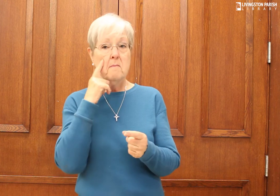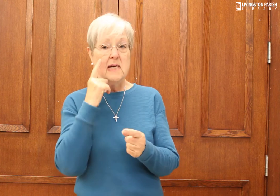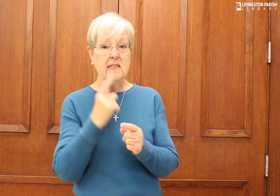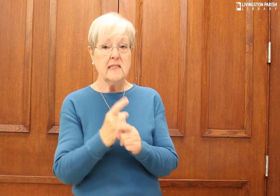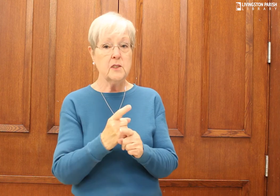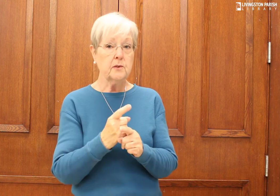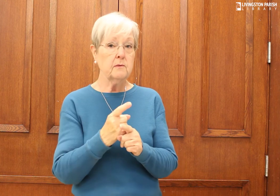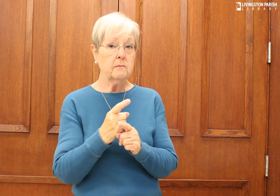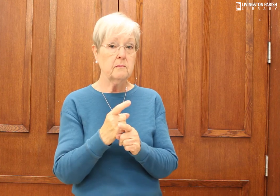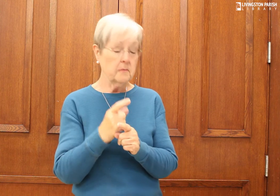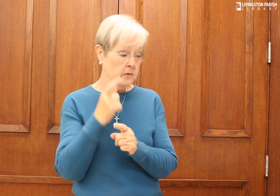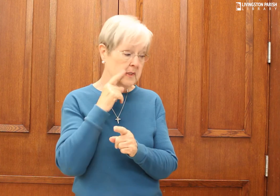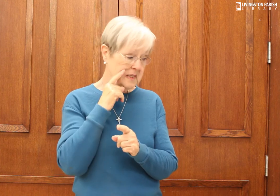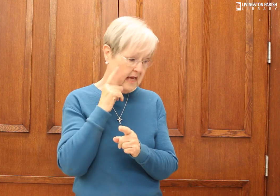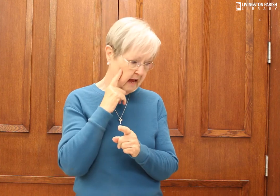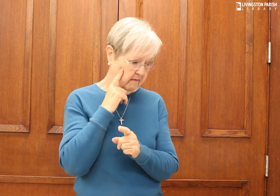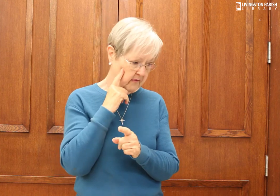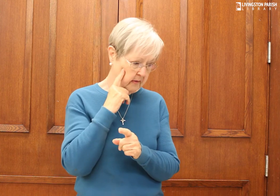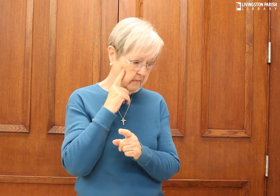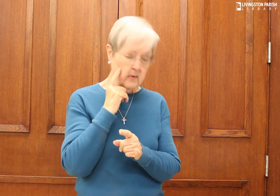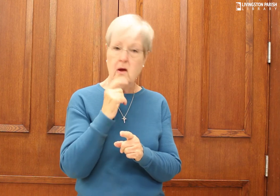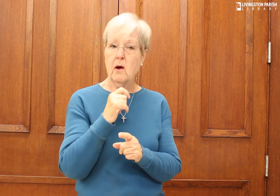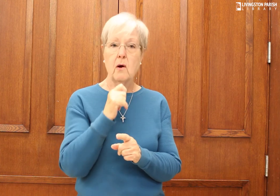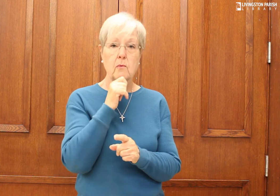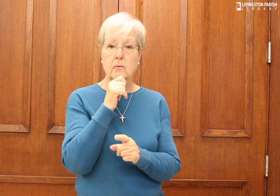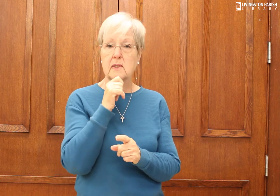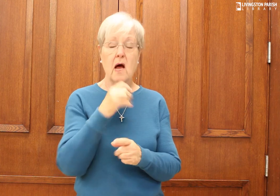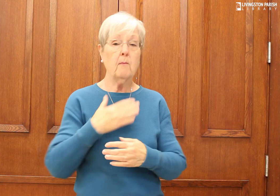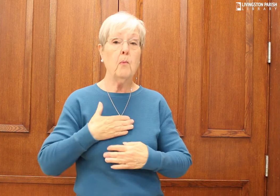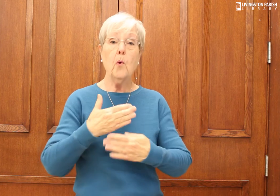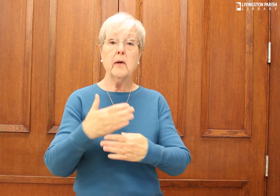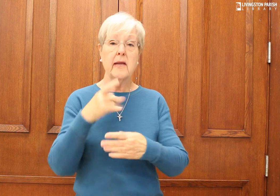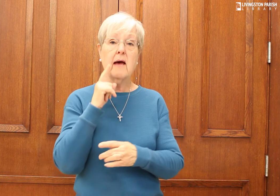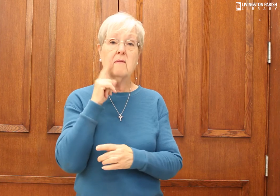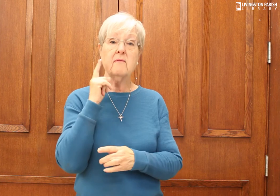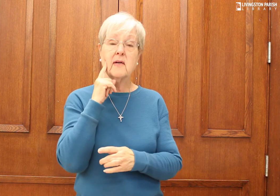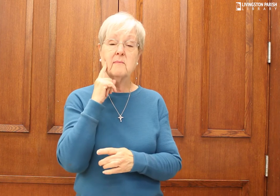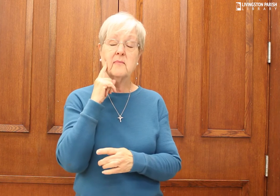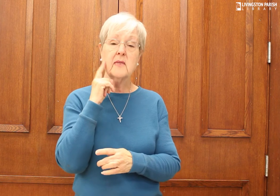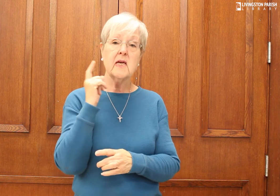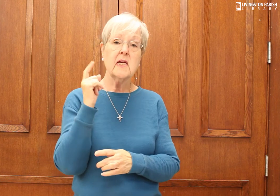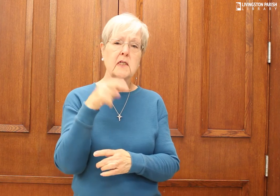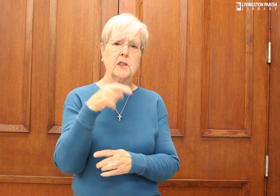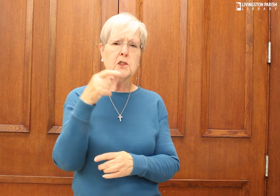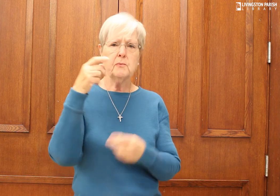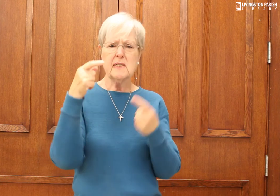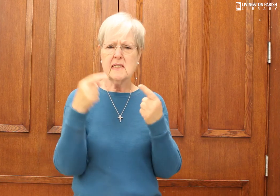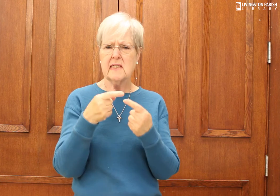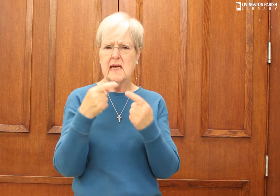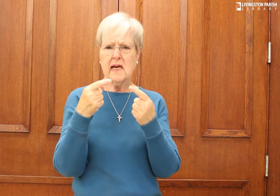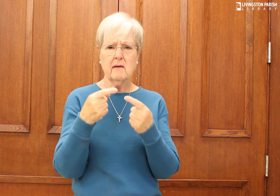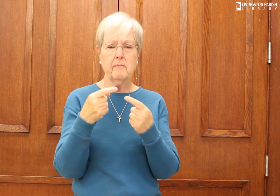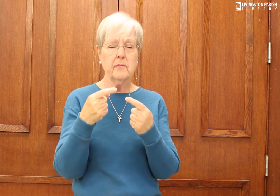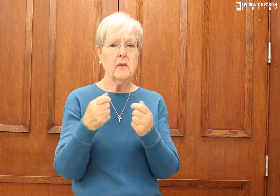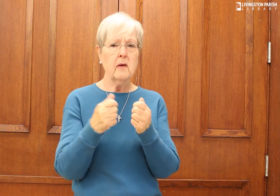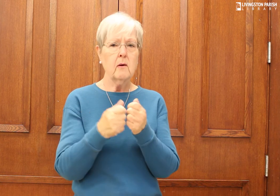My sister, who is deaf, was not born deaf. She was sick with